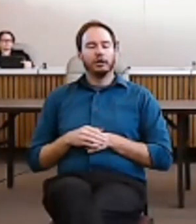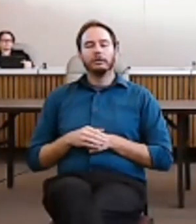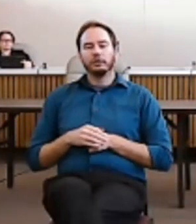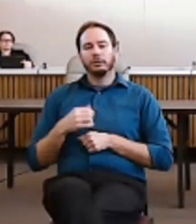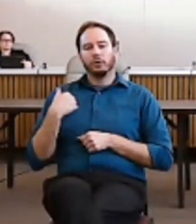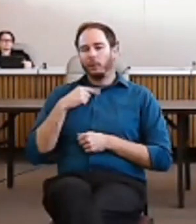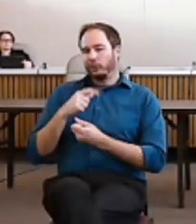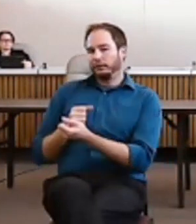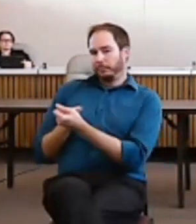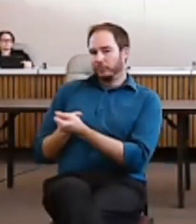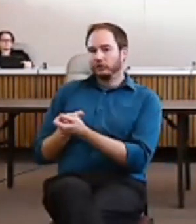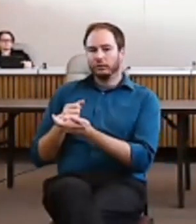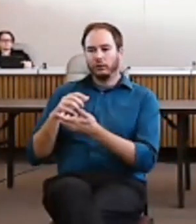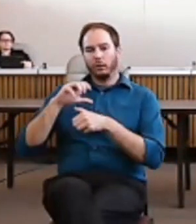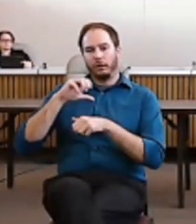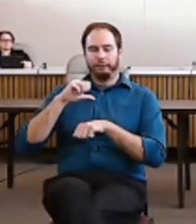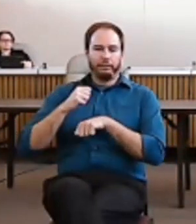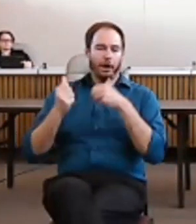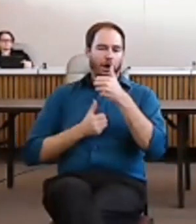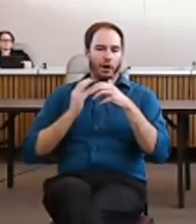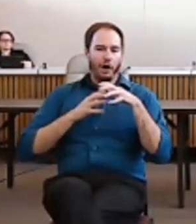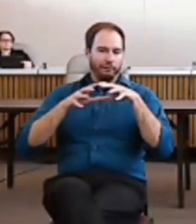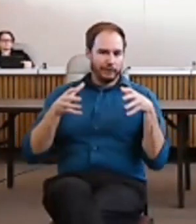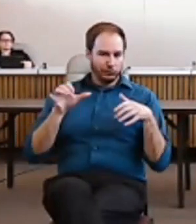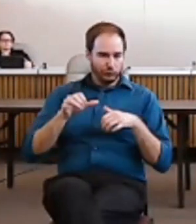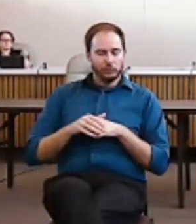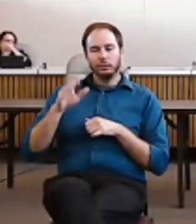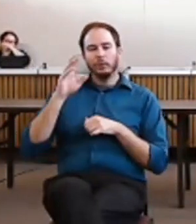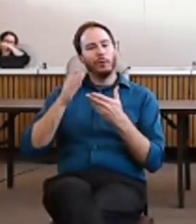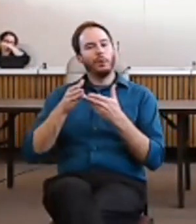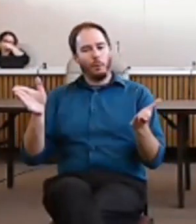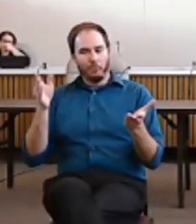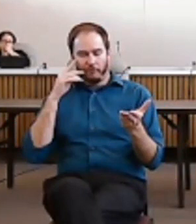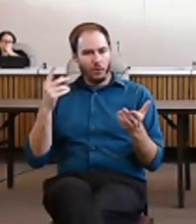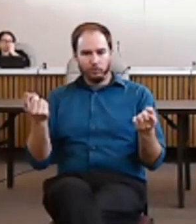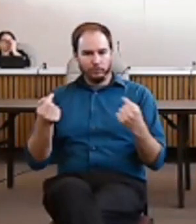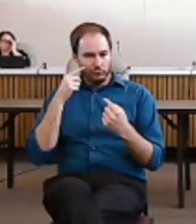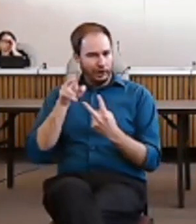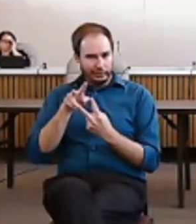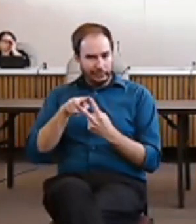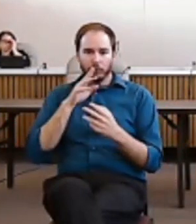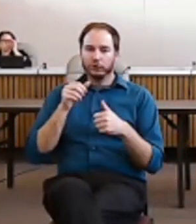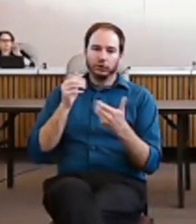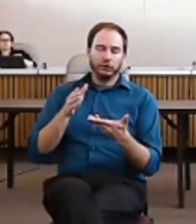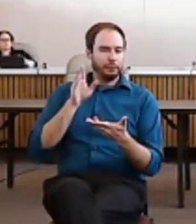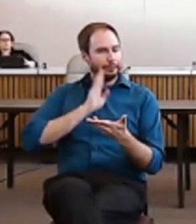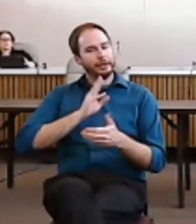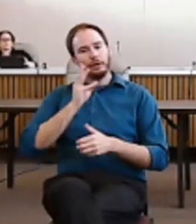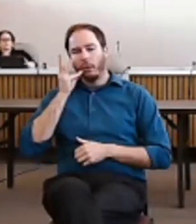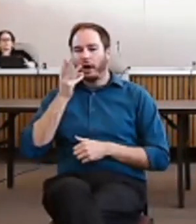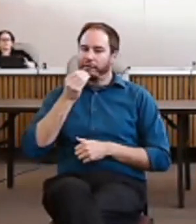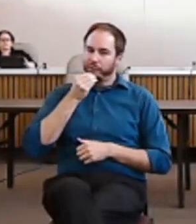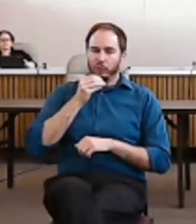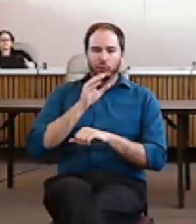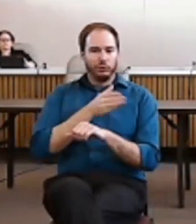we're sponsoring that in our pavilion as well. It's open to the public for both. We serve beer and wine plus food,